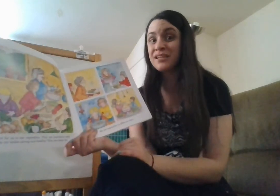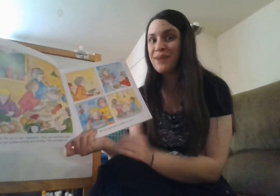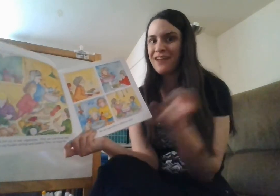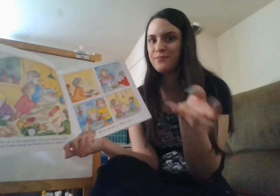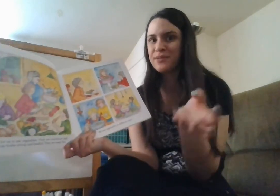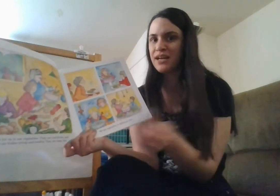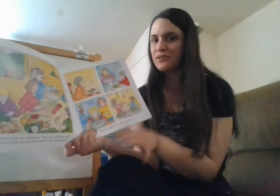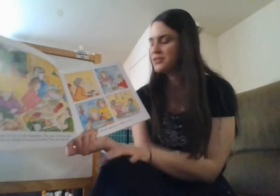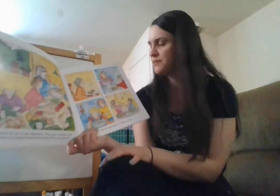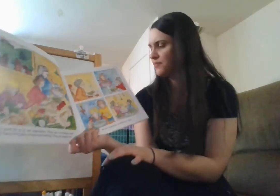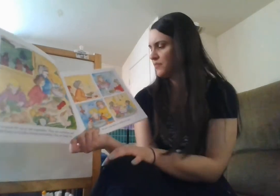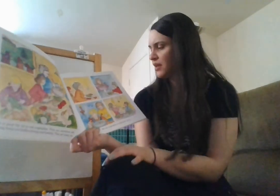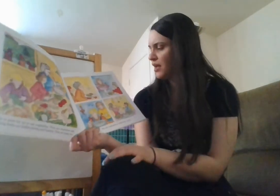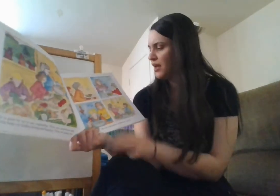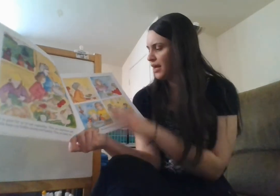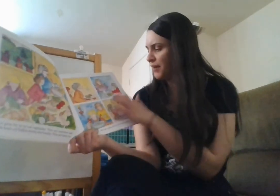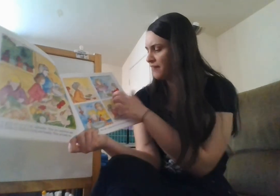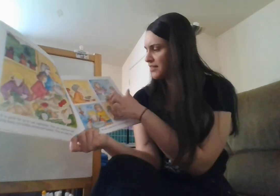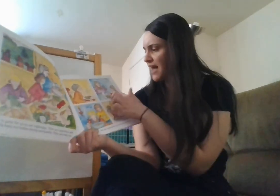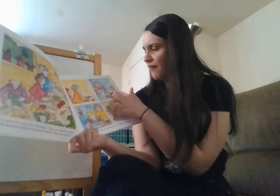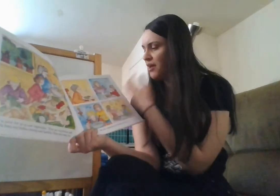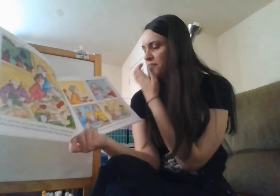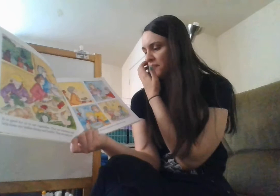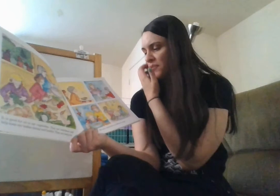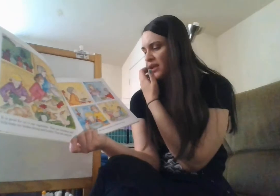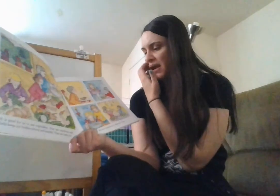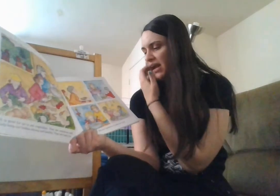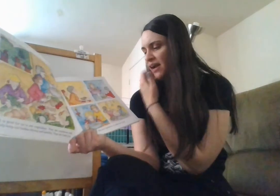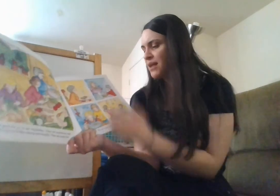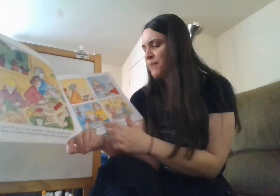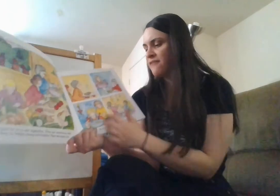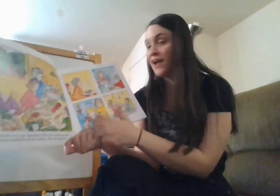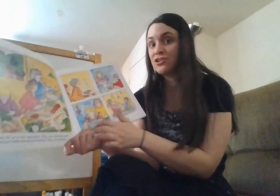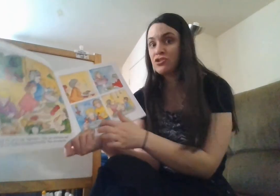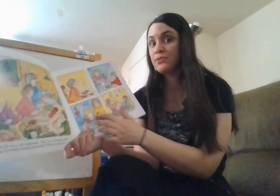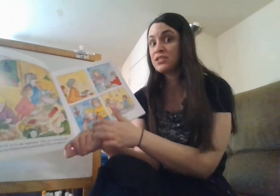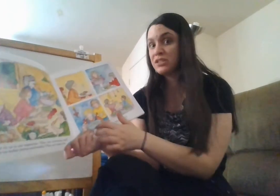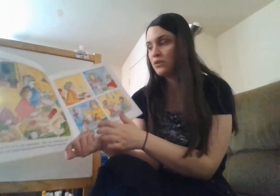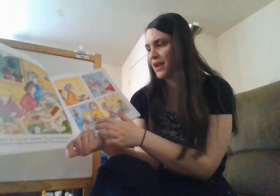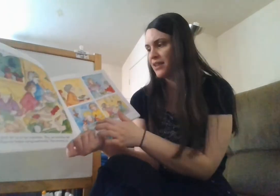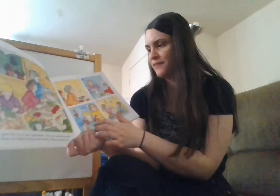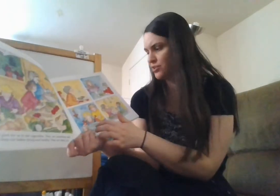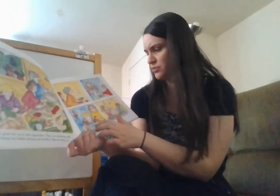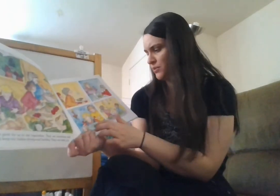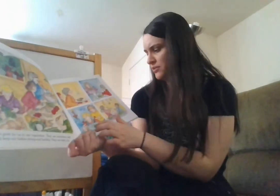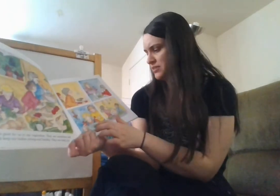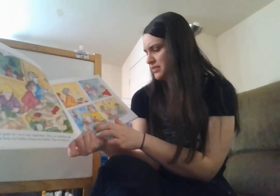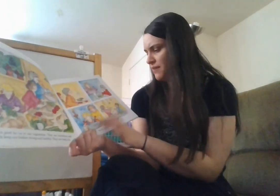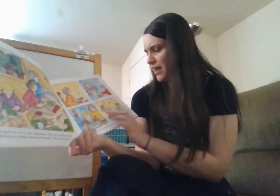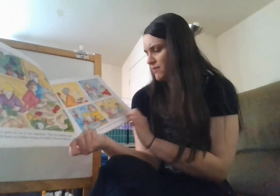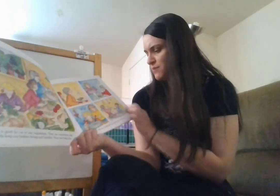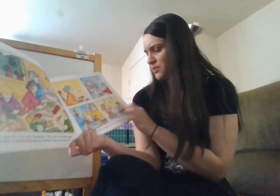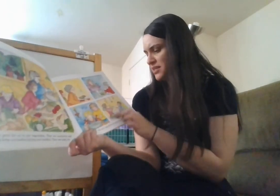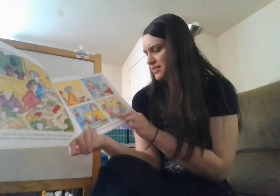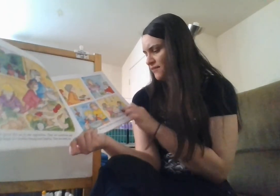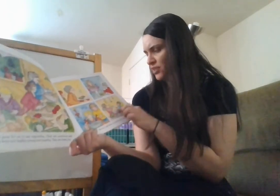made out of potatoes. Here we're having a salad. Here they made vegetable soup out of the vegetables. And this person is eating